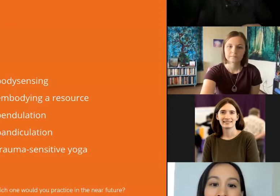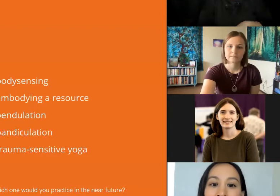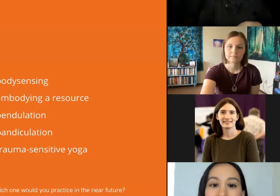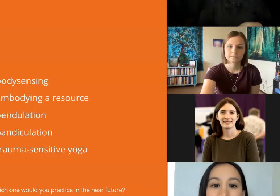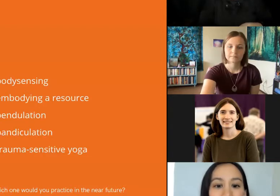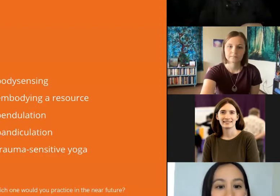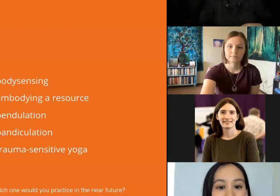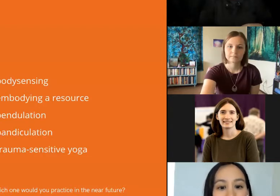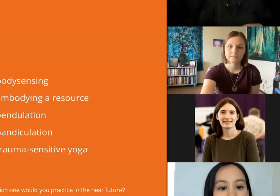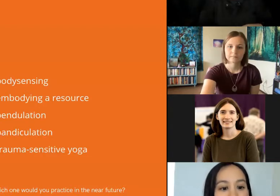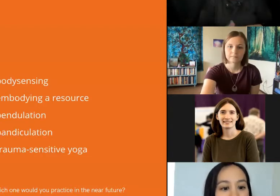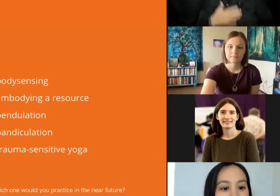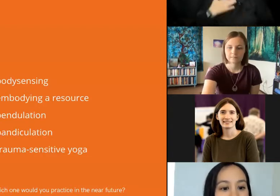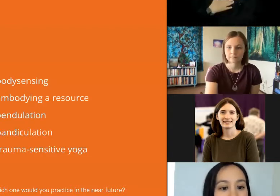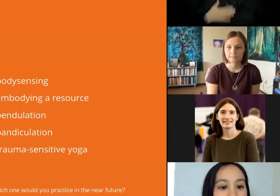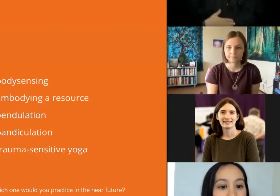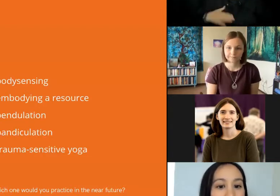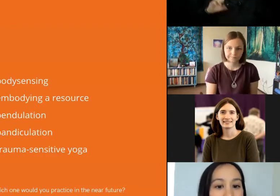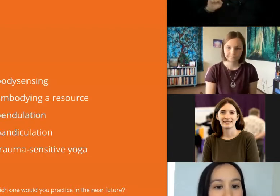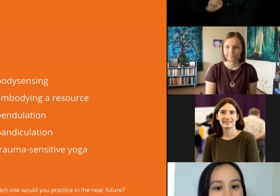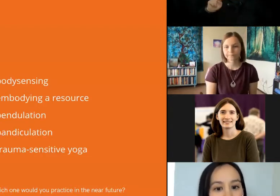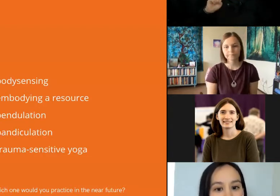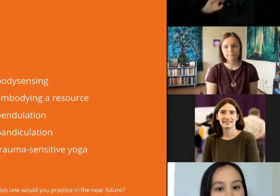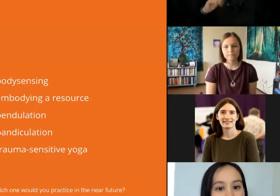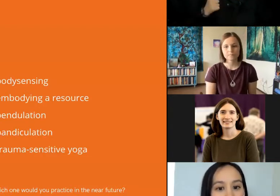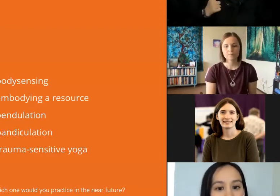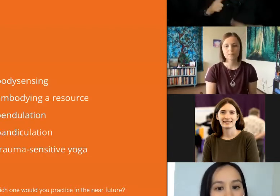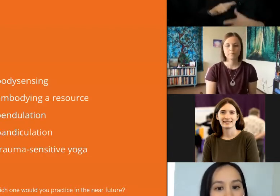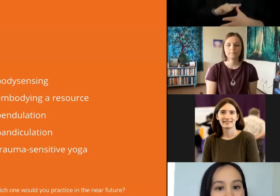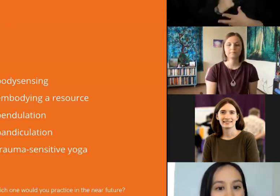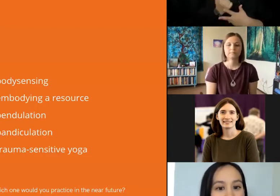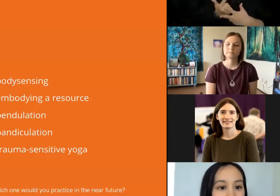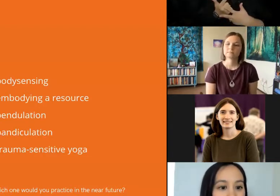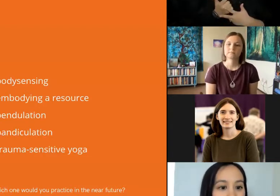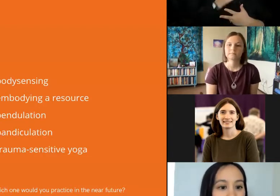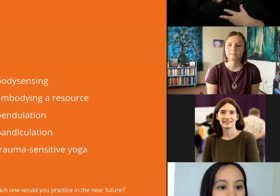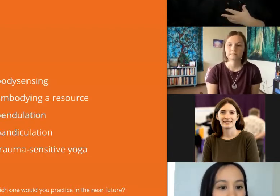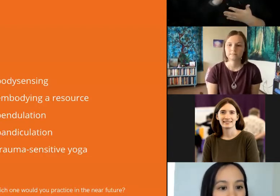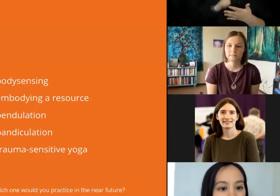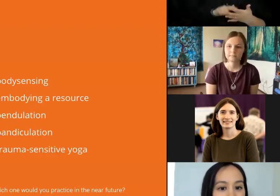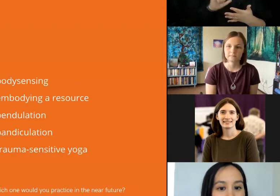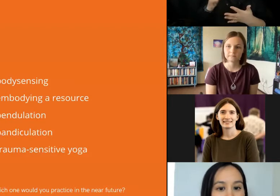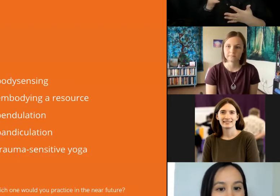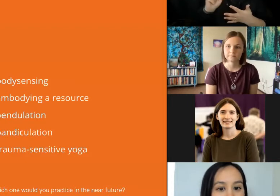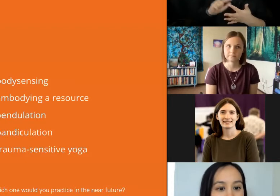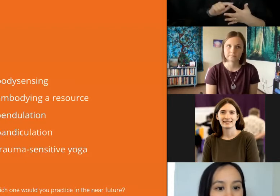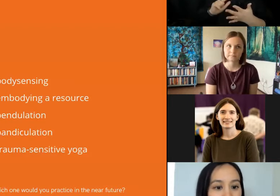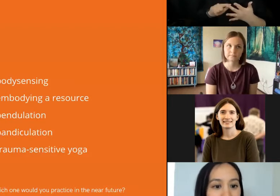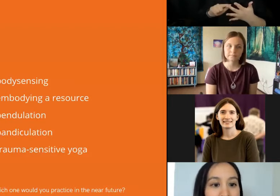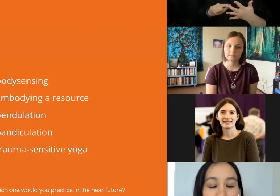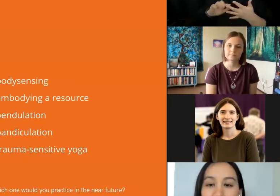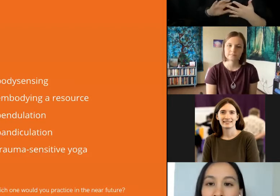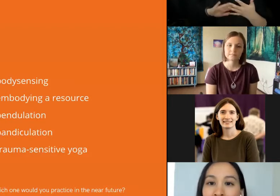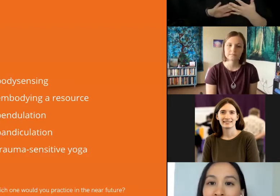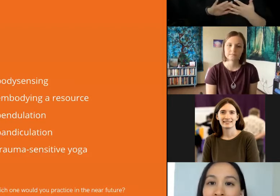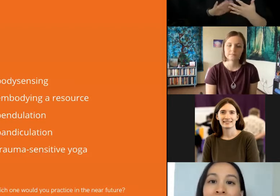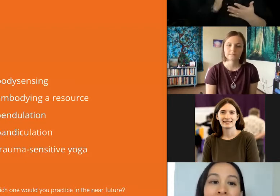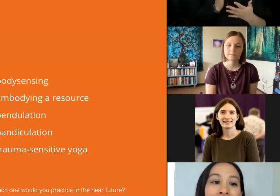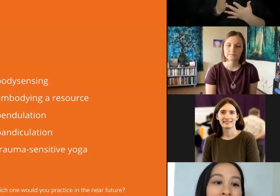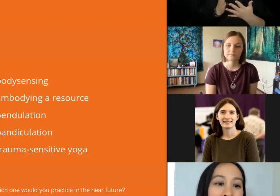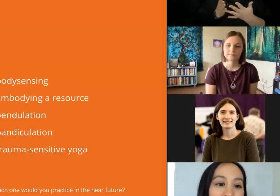Body sensing, followed by trauma sensitive yoga, and then the three in the middle.